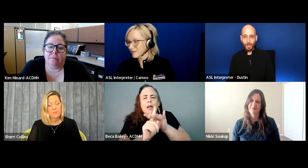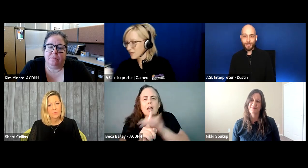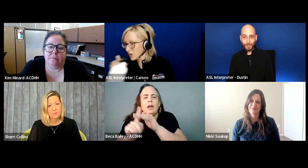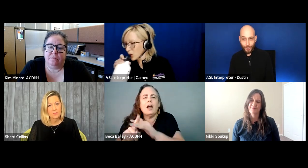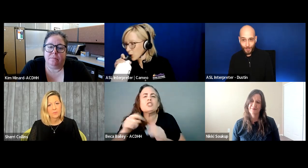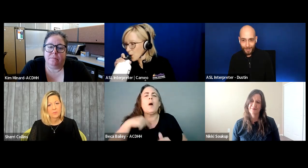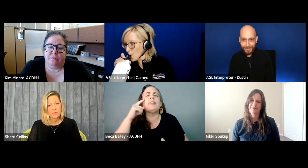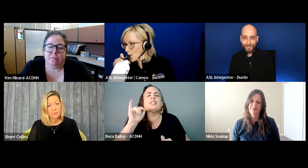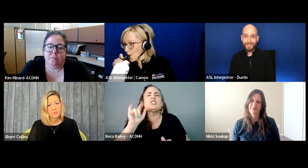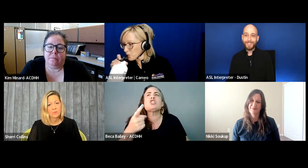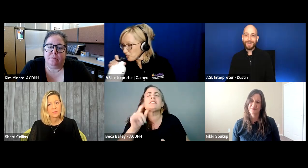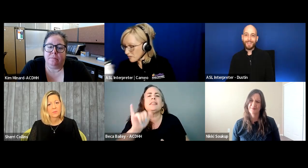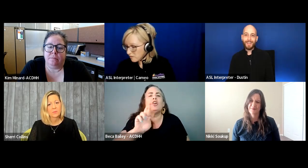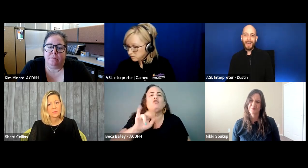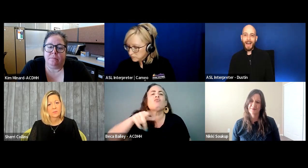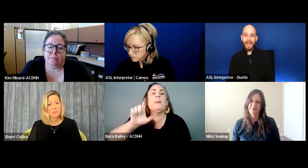And Shoshana Stern.